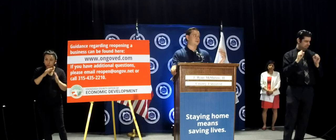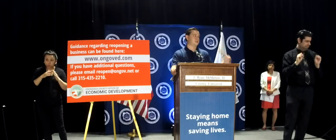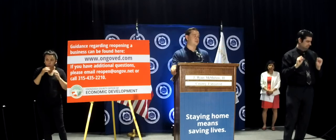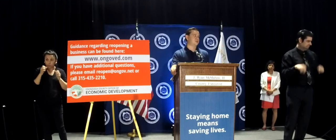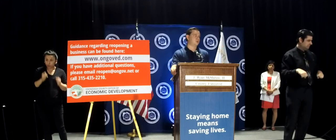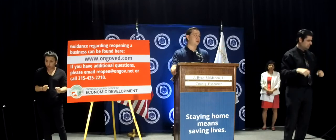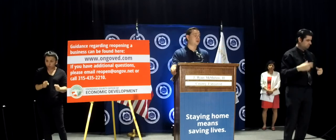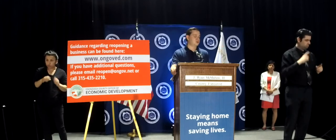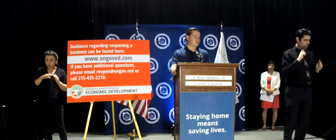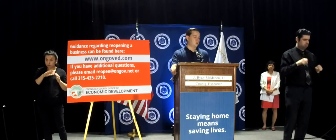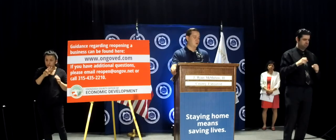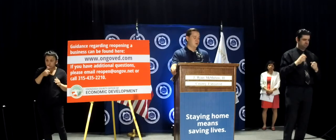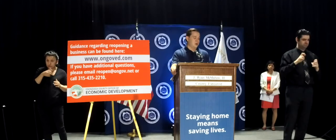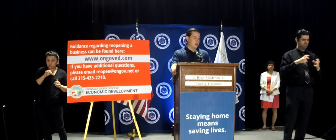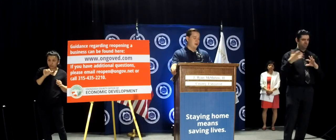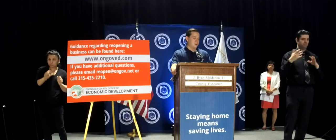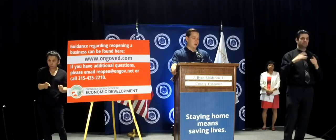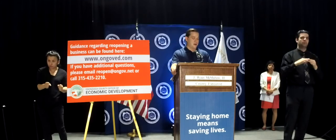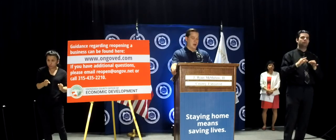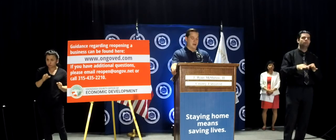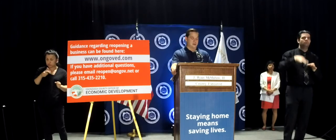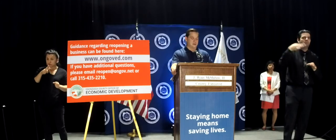a capacity issue. So